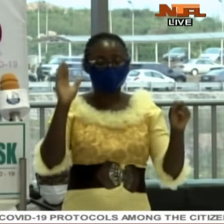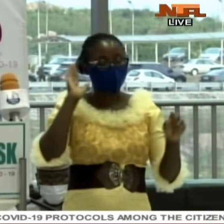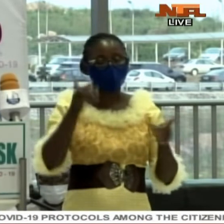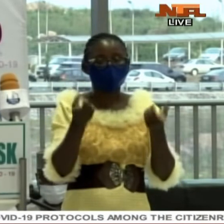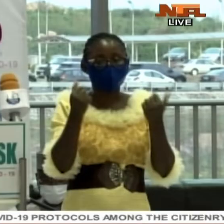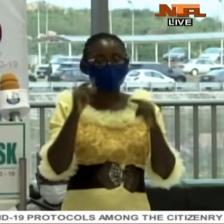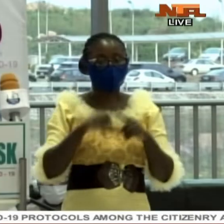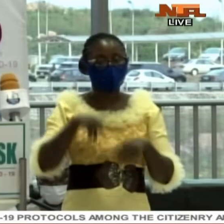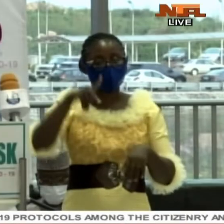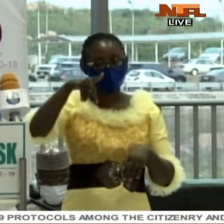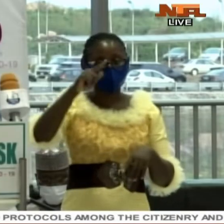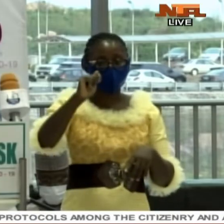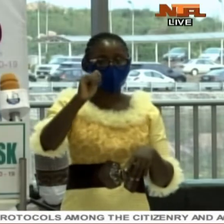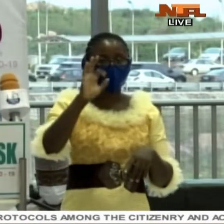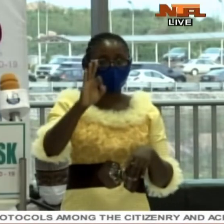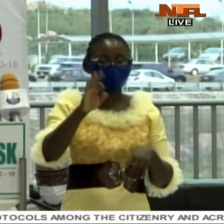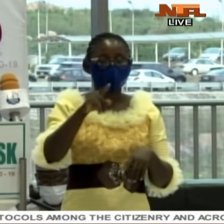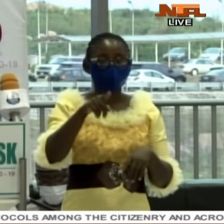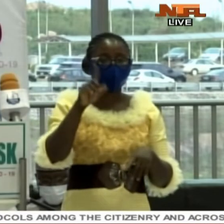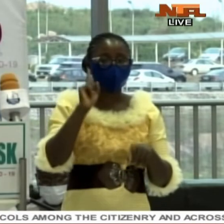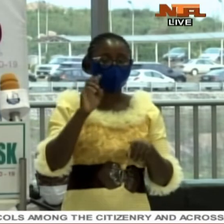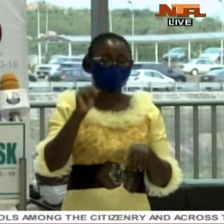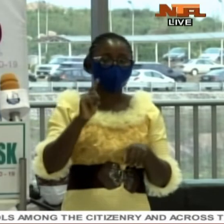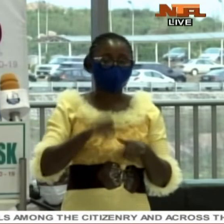PTF, just to be very clear.